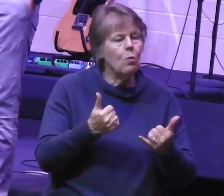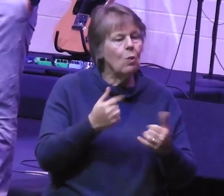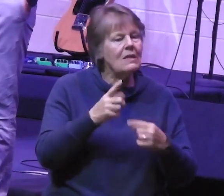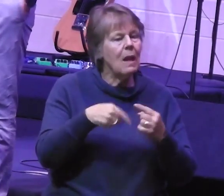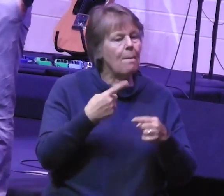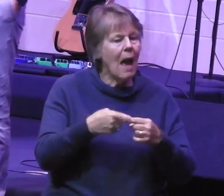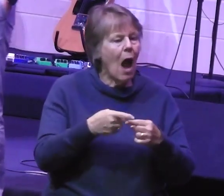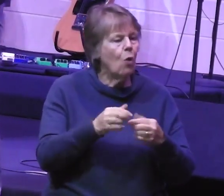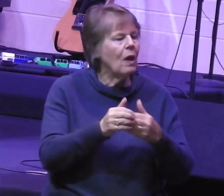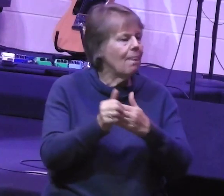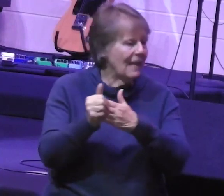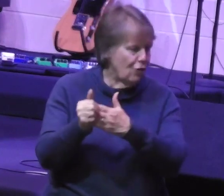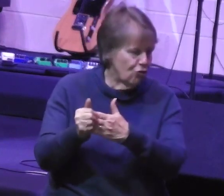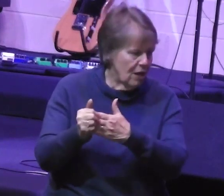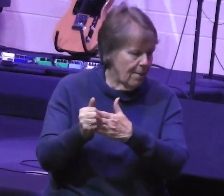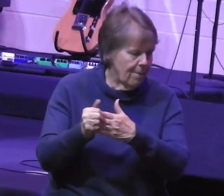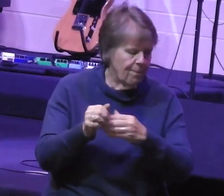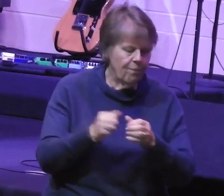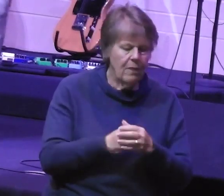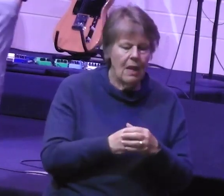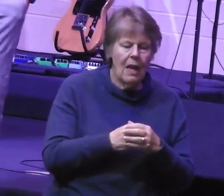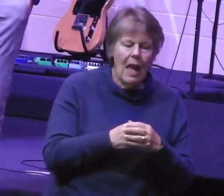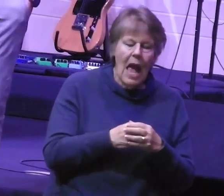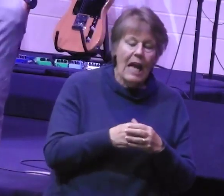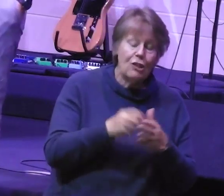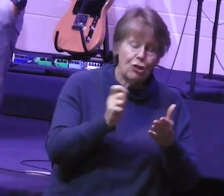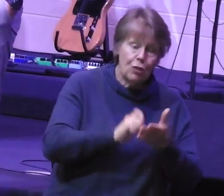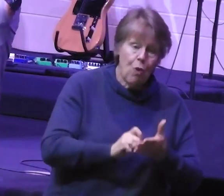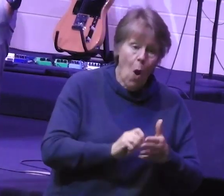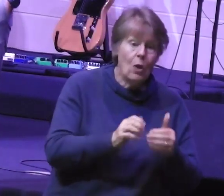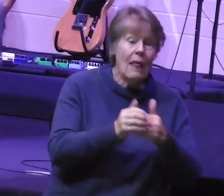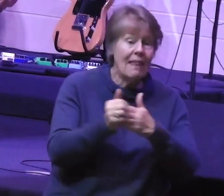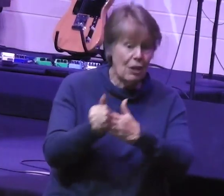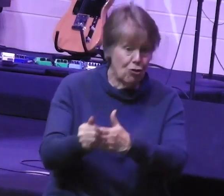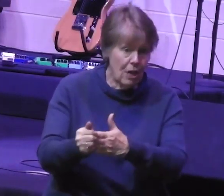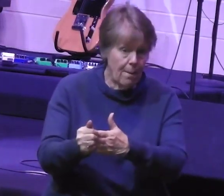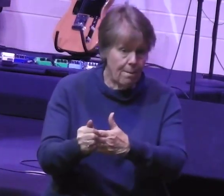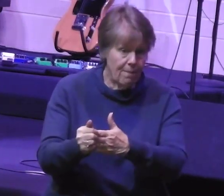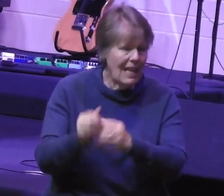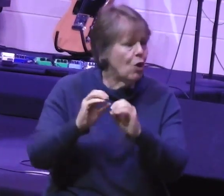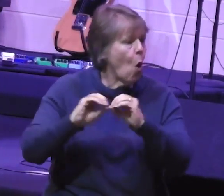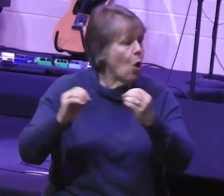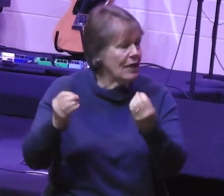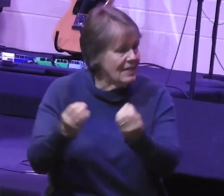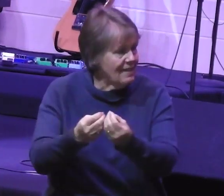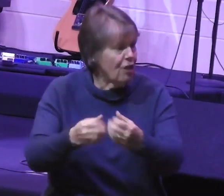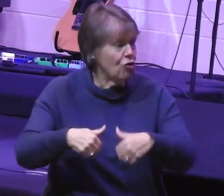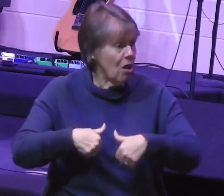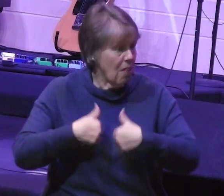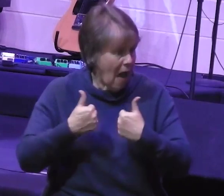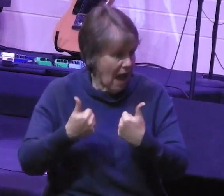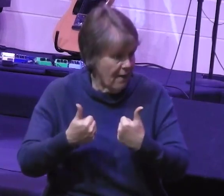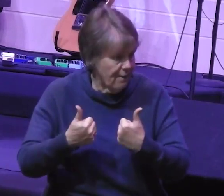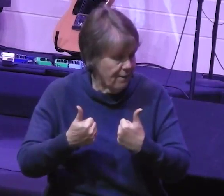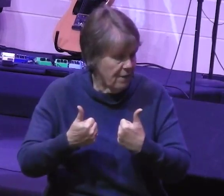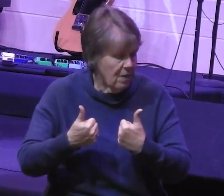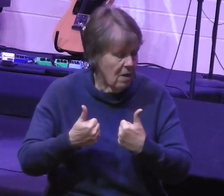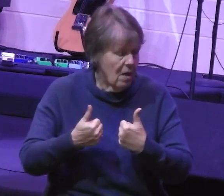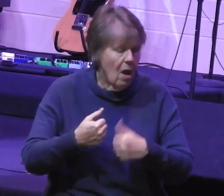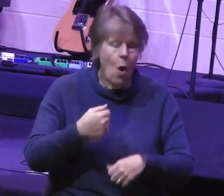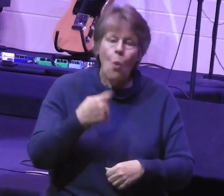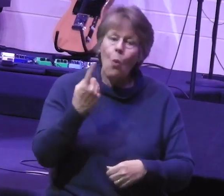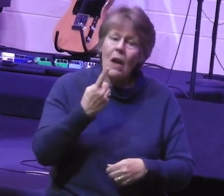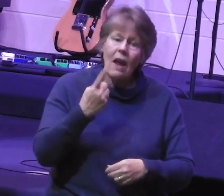in leadership, in organizational life, just like in ancient religious life, one of the worst things, I mean, you can think about